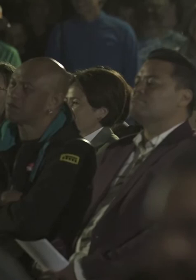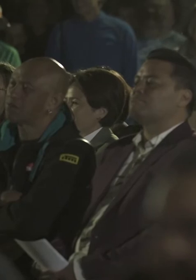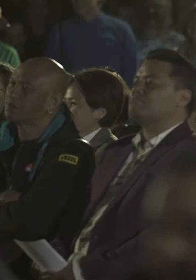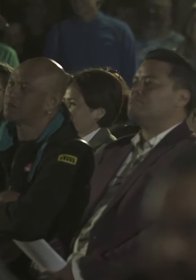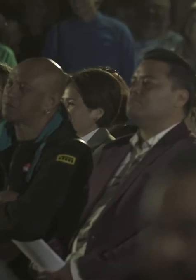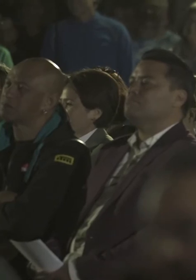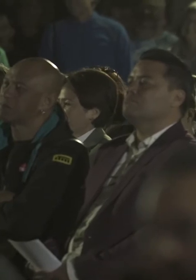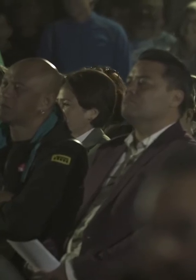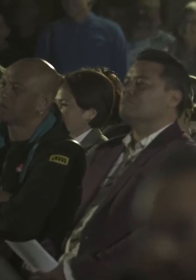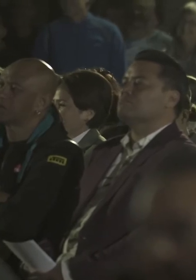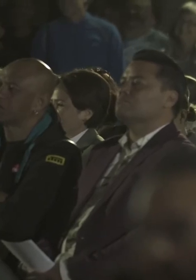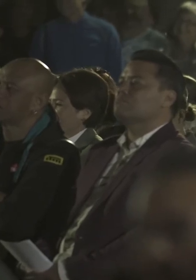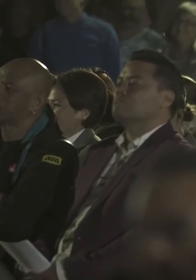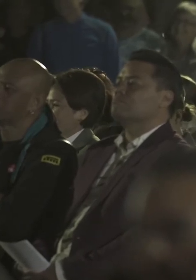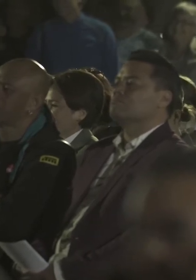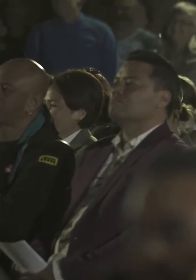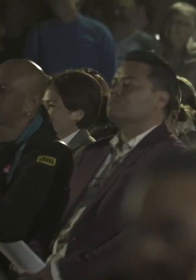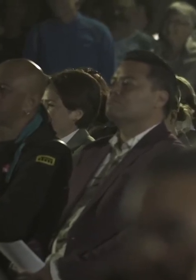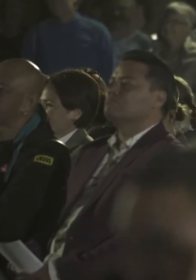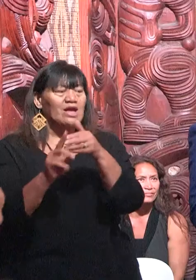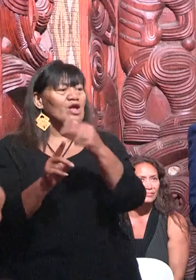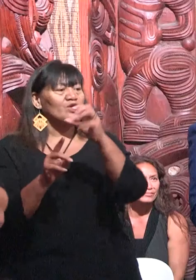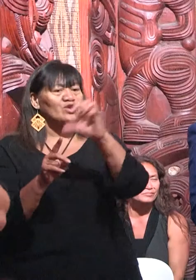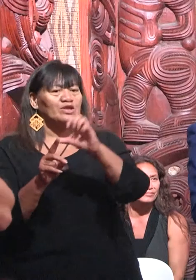Fast forward a little bit more to